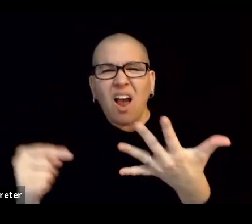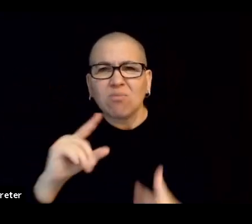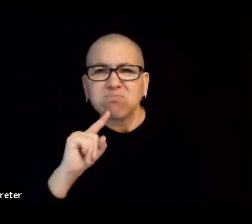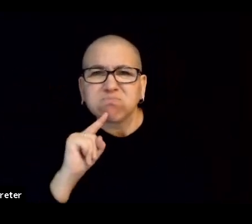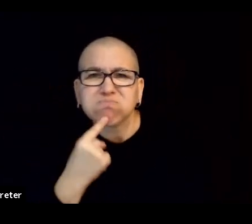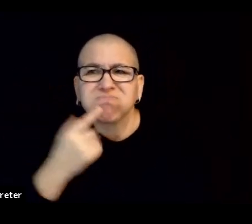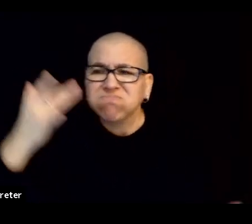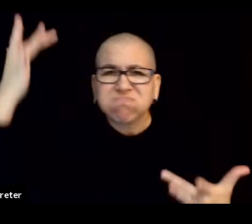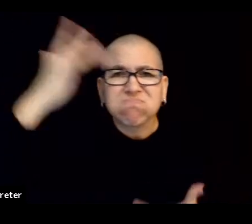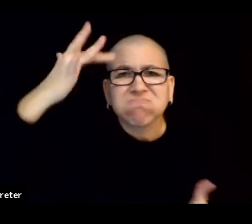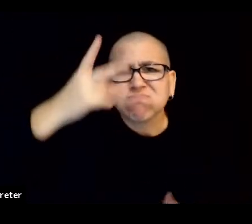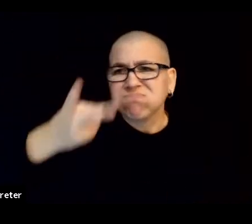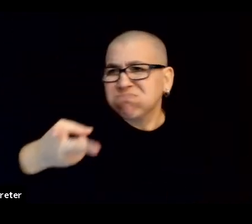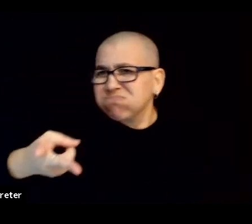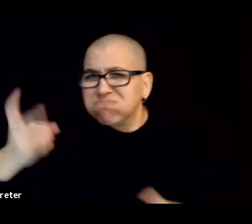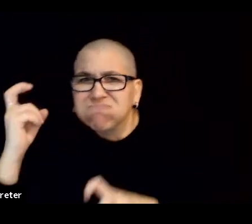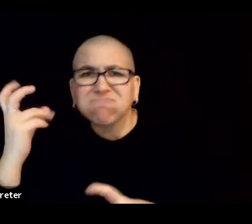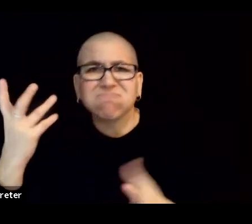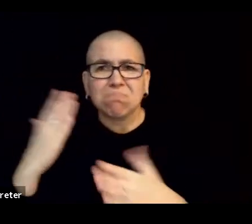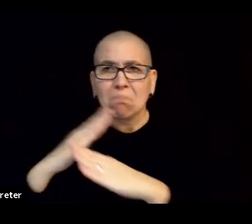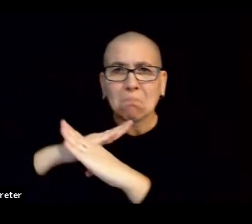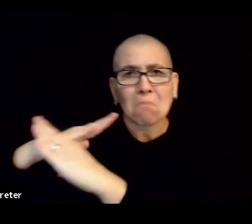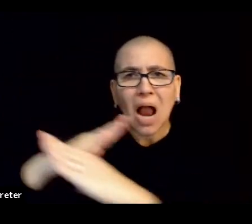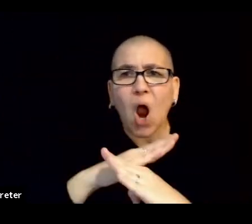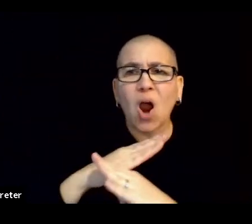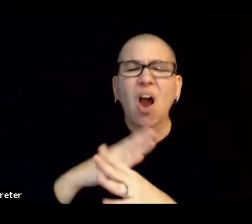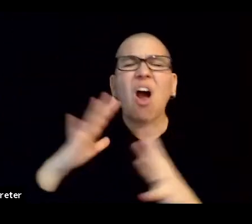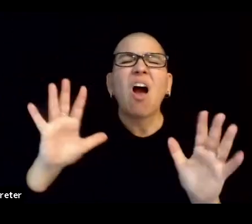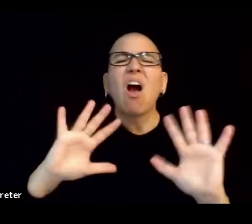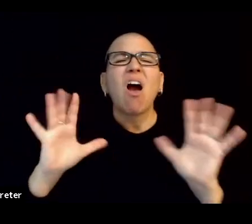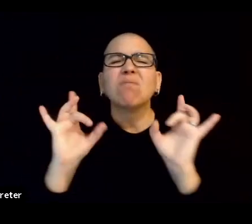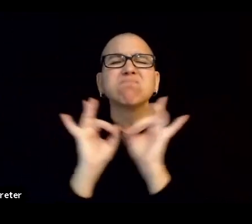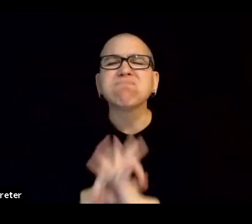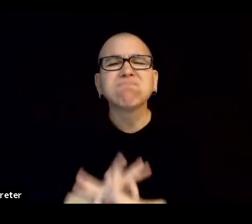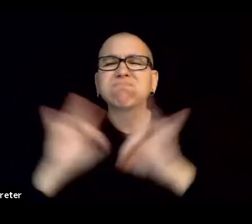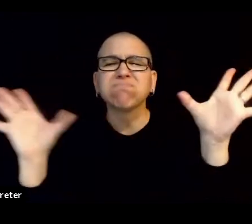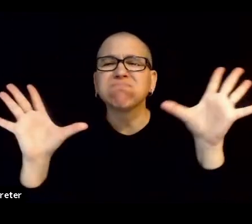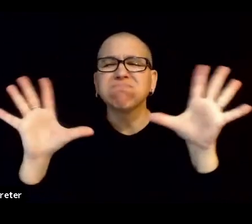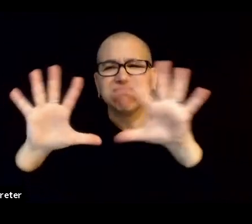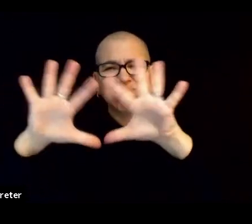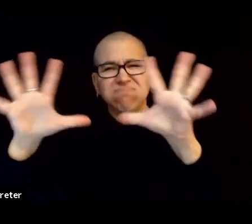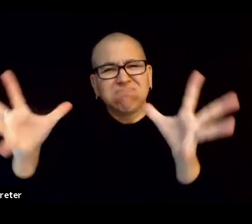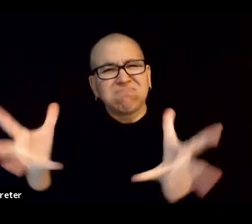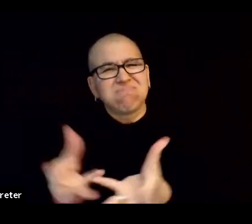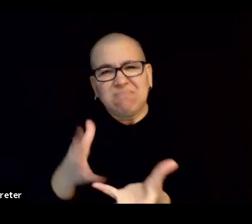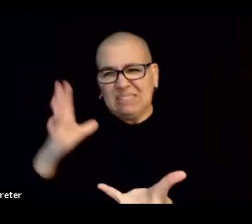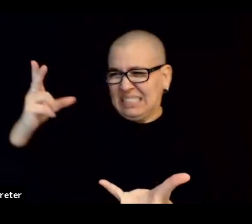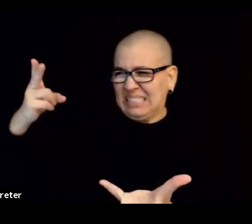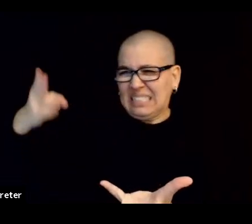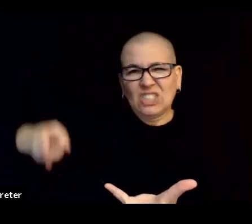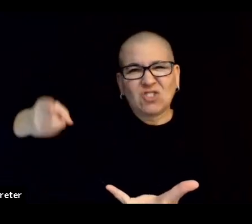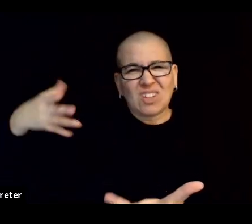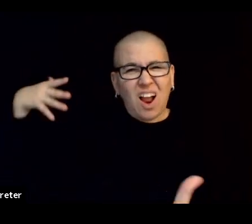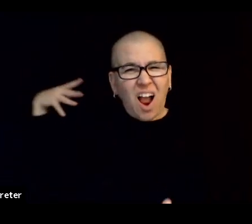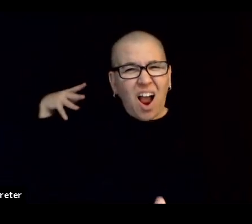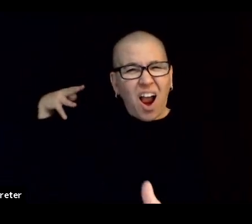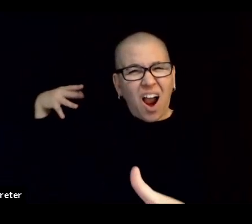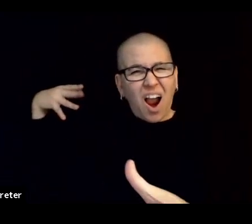outcomes, in no small part due to just the historically structural